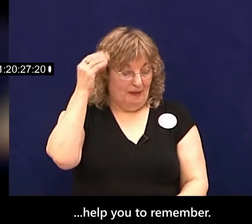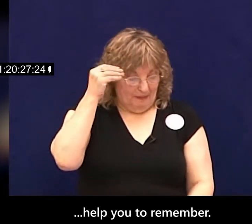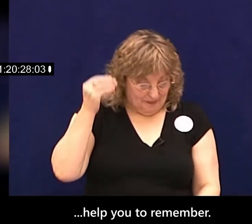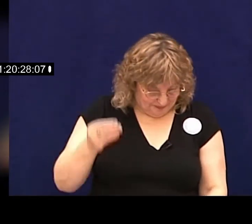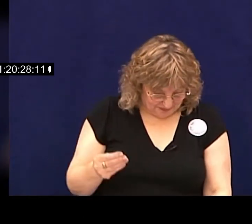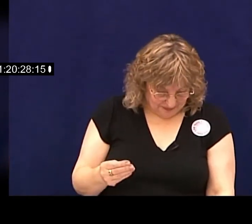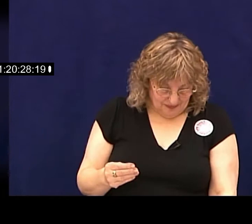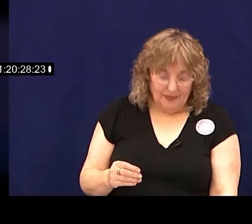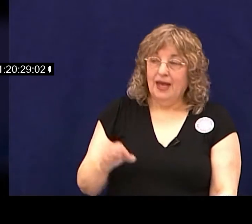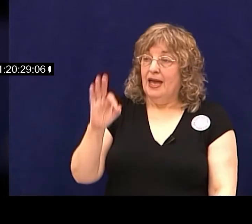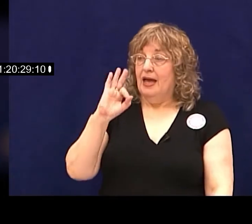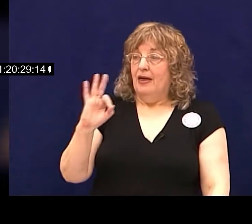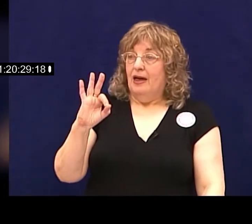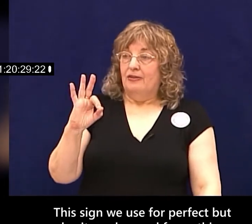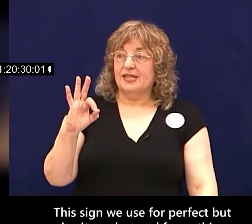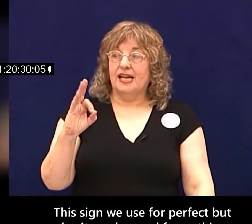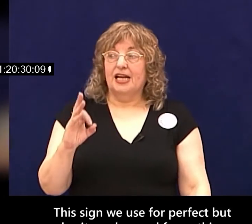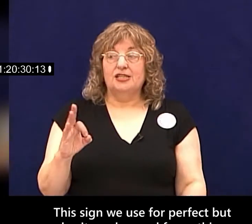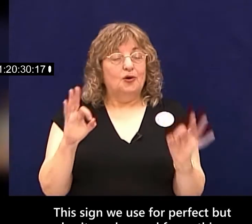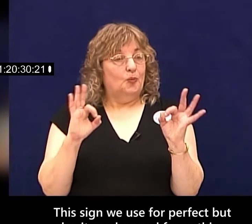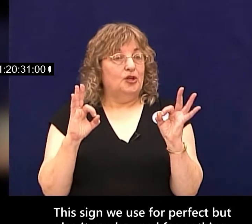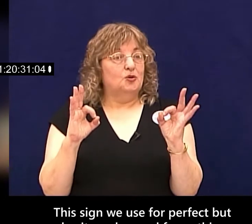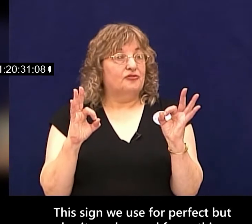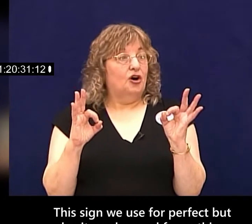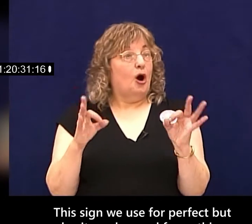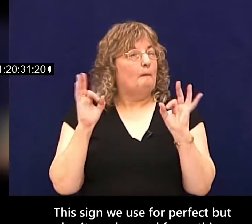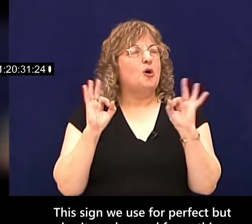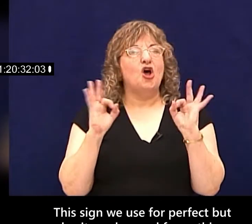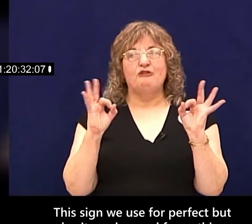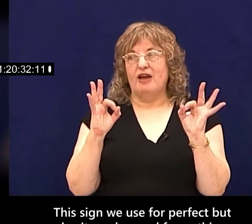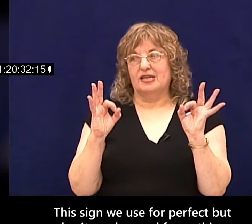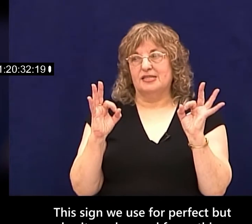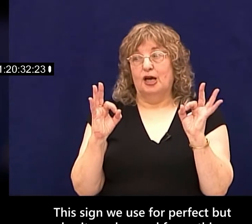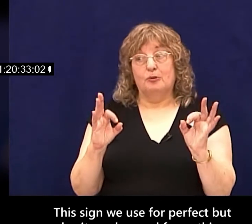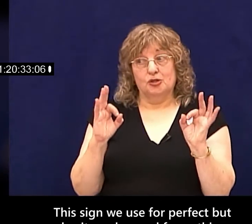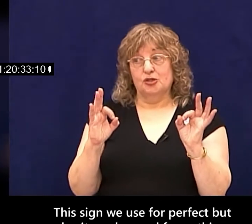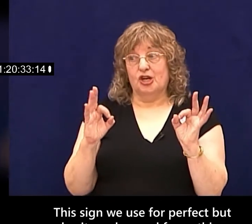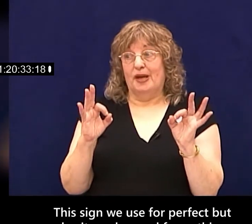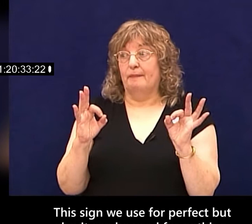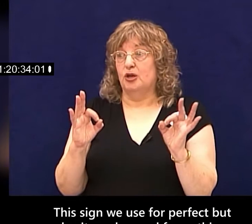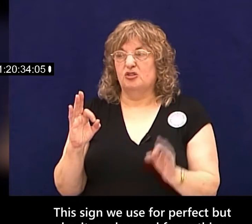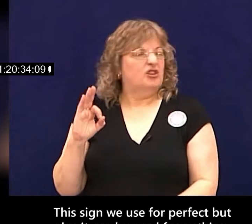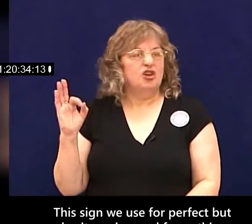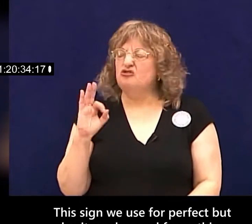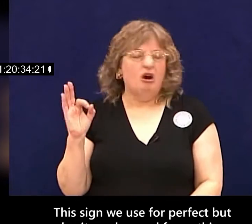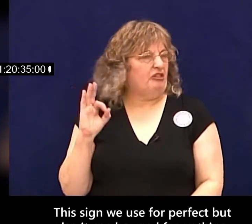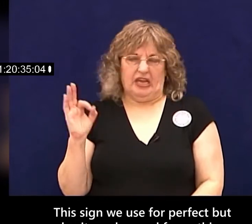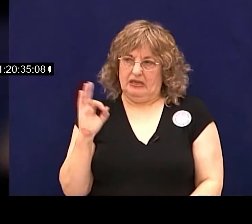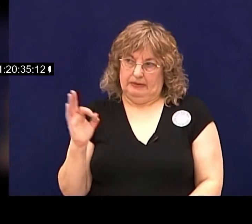remember. This sign we use for our perfect, but also it can be used for nothing.